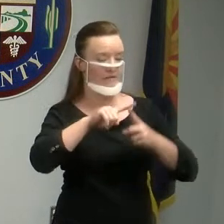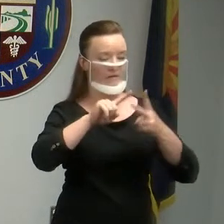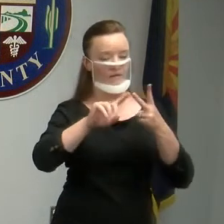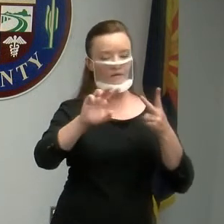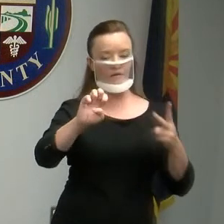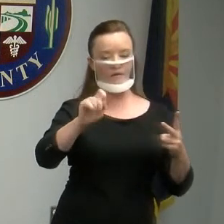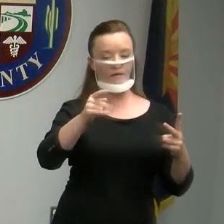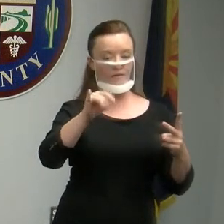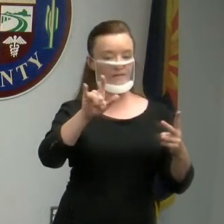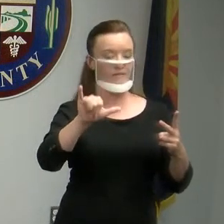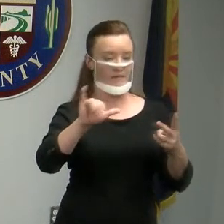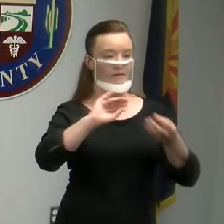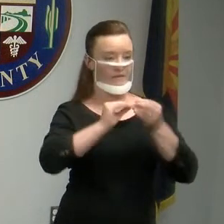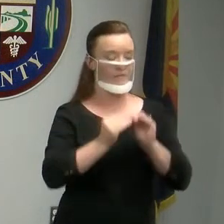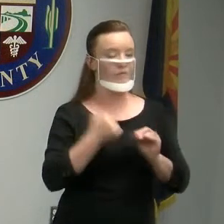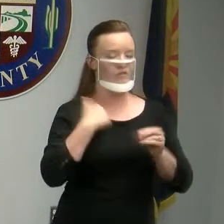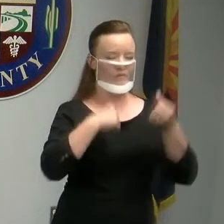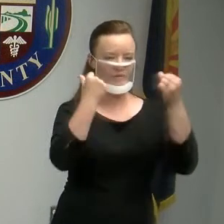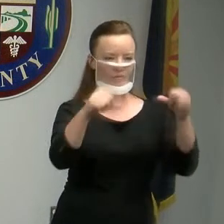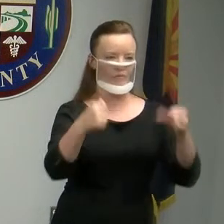daily.